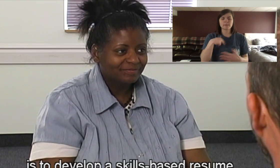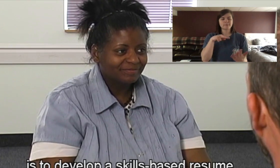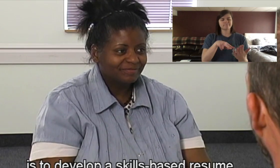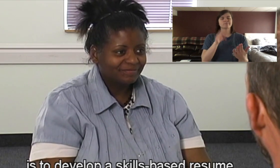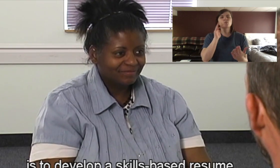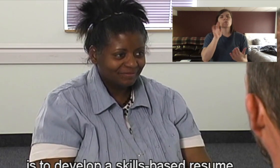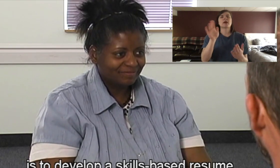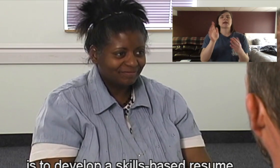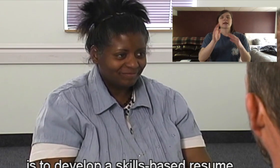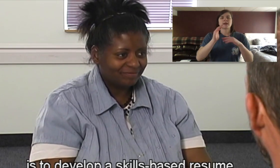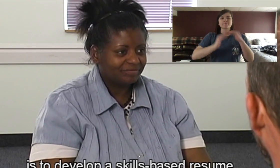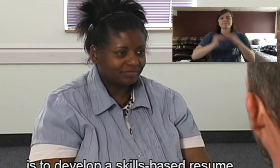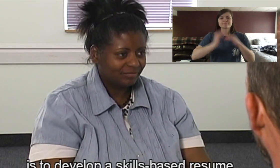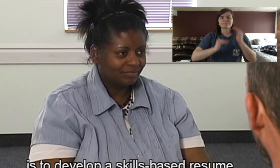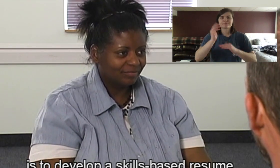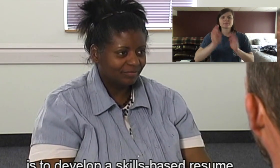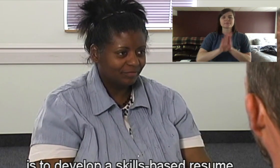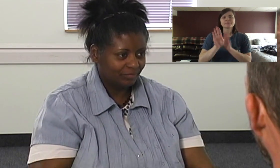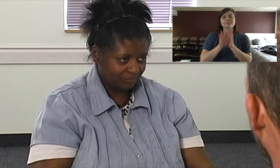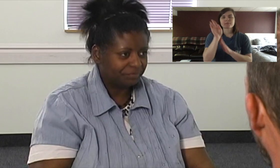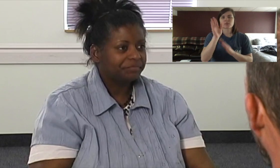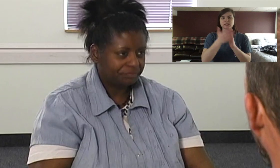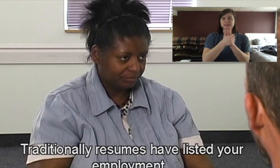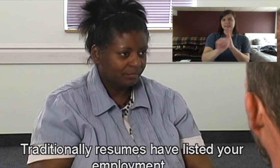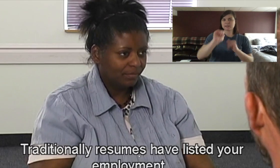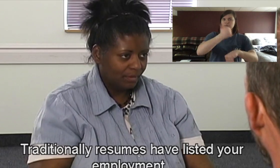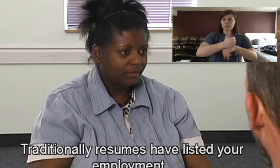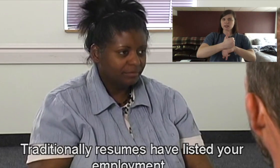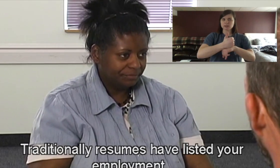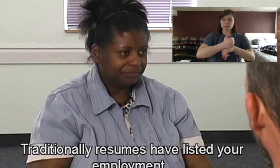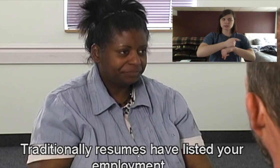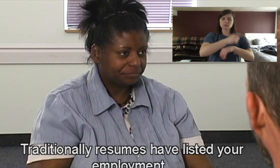to develop a skills-based resume.